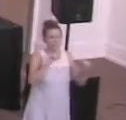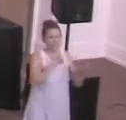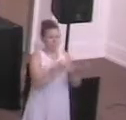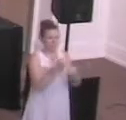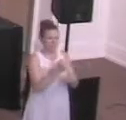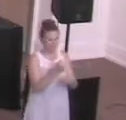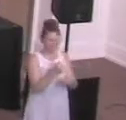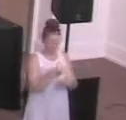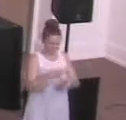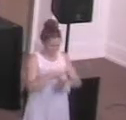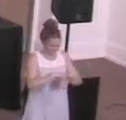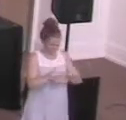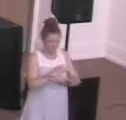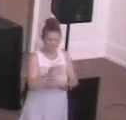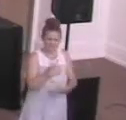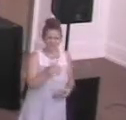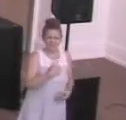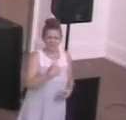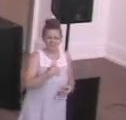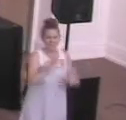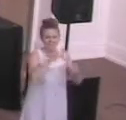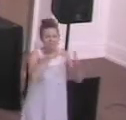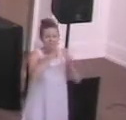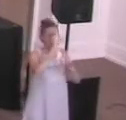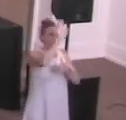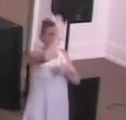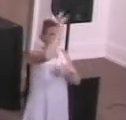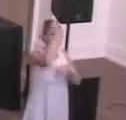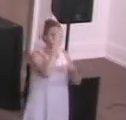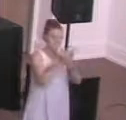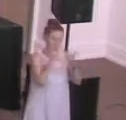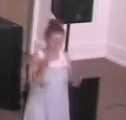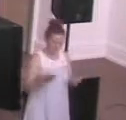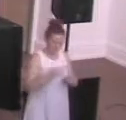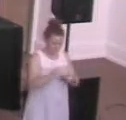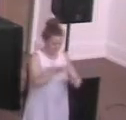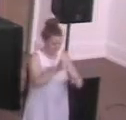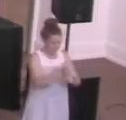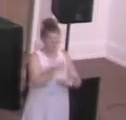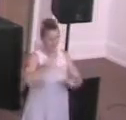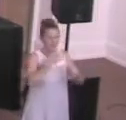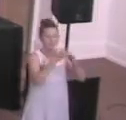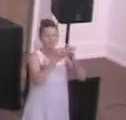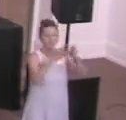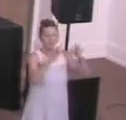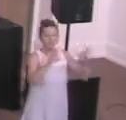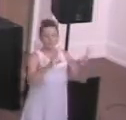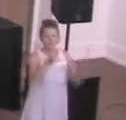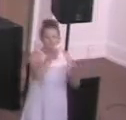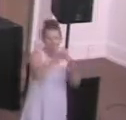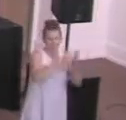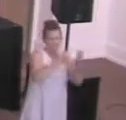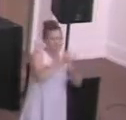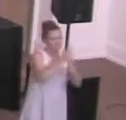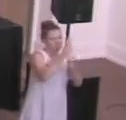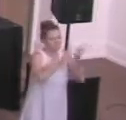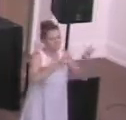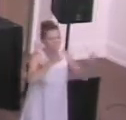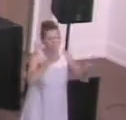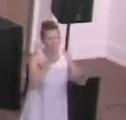me. You sent your son down and set me free. Everything of this world can